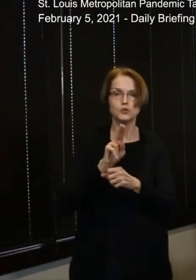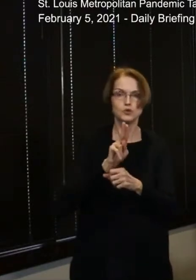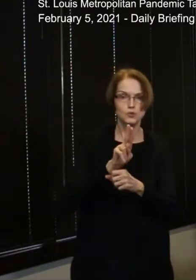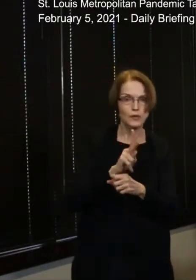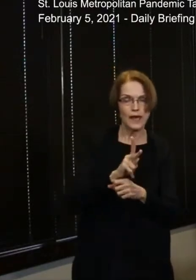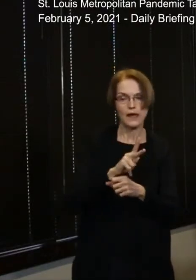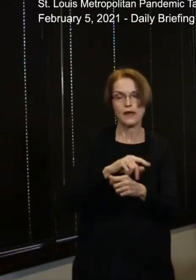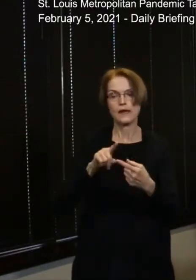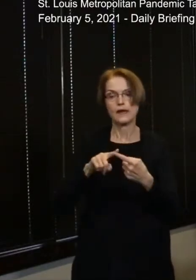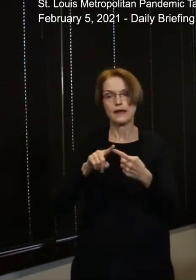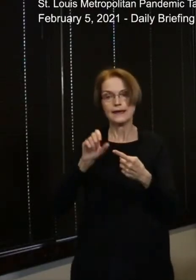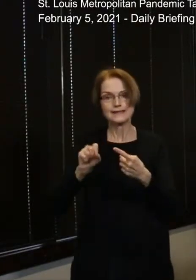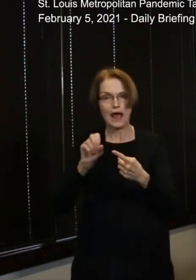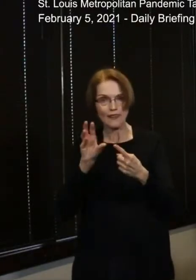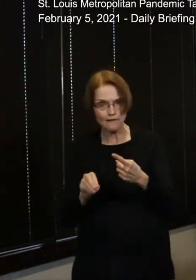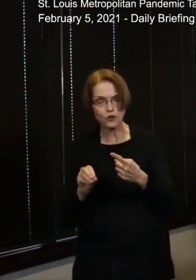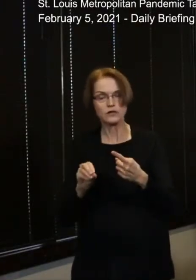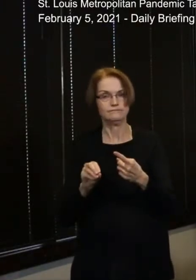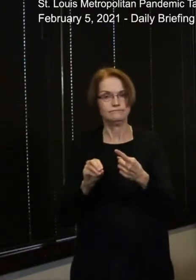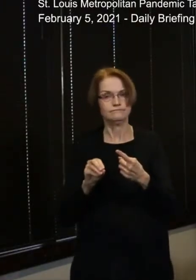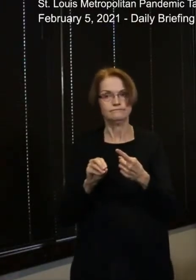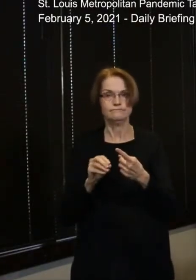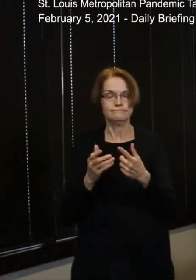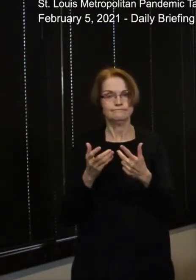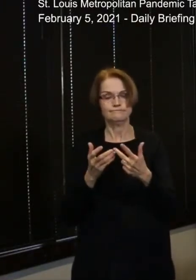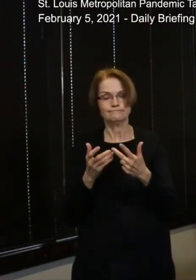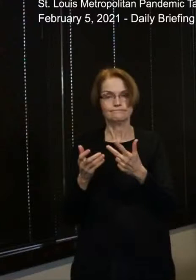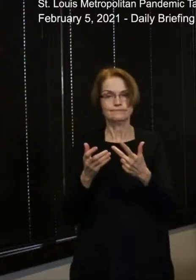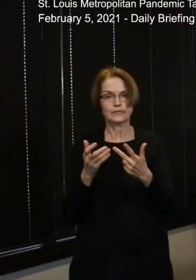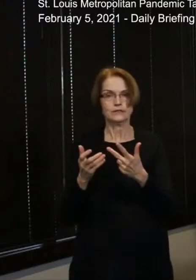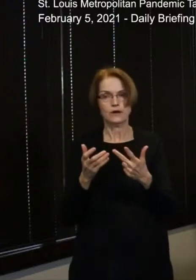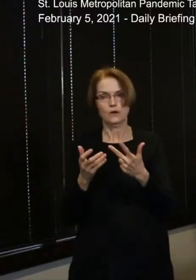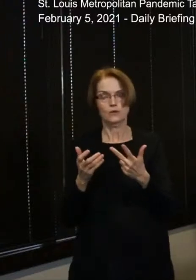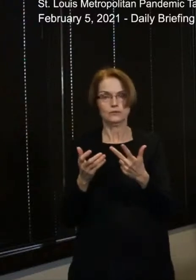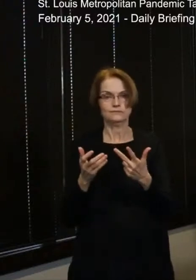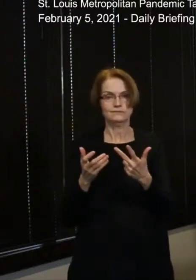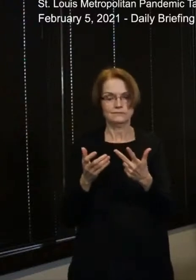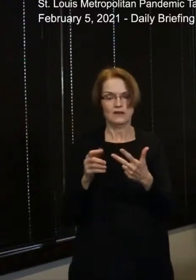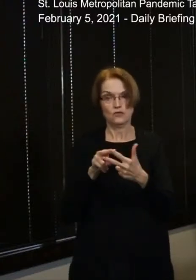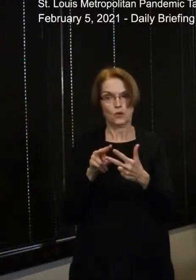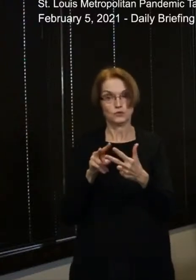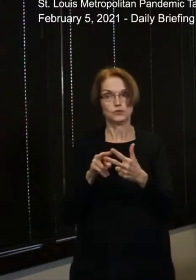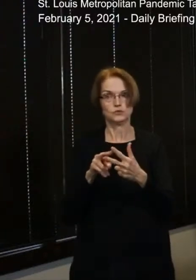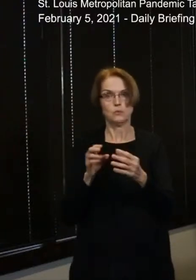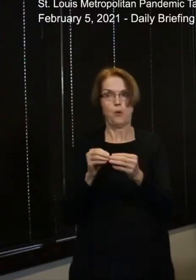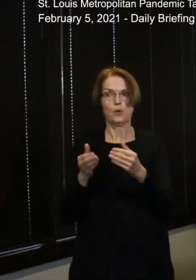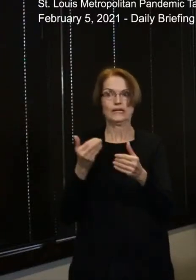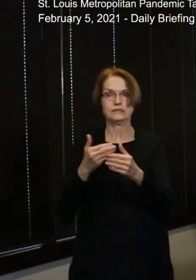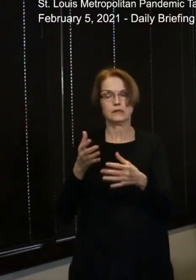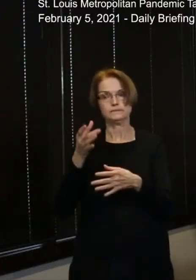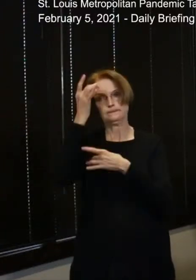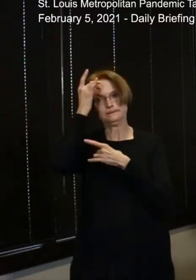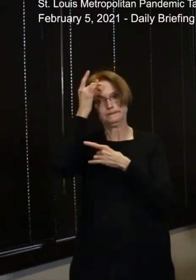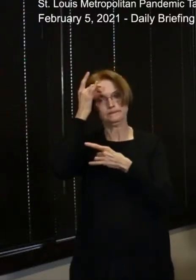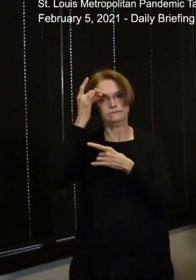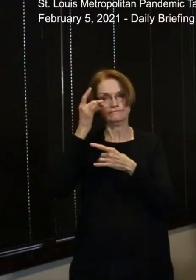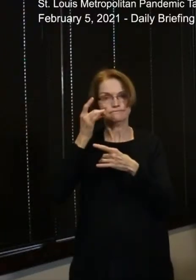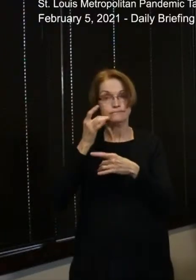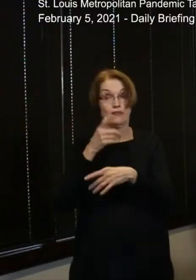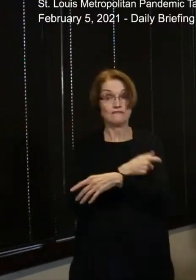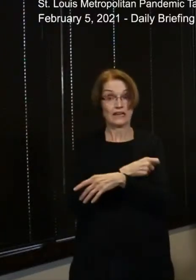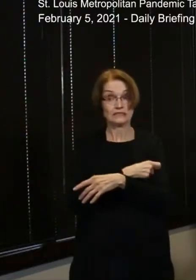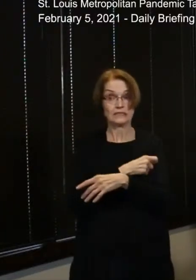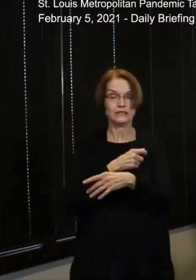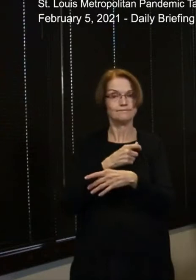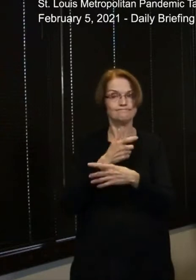variant, than the one that is more predominant, the one that's circulating right now. That doesn't mean that it doesn't work,